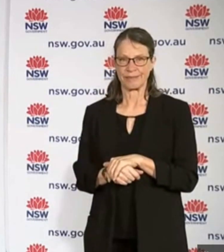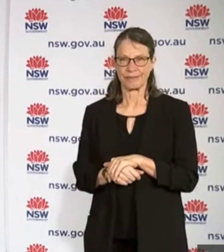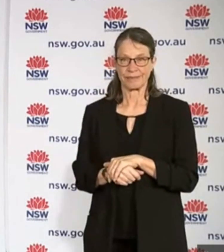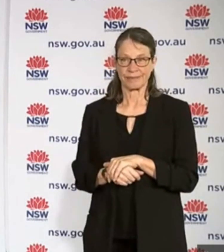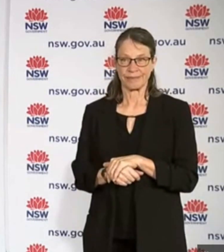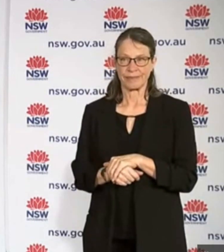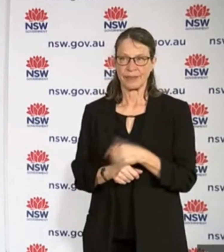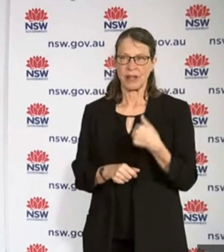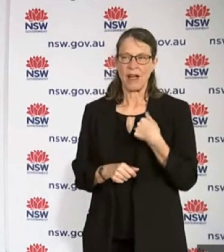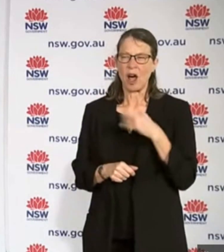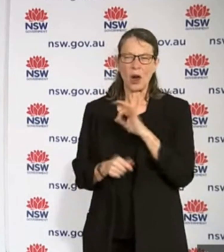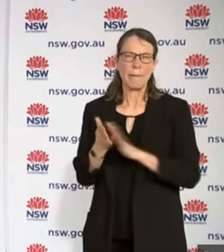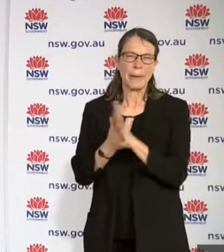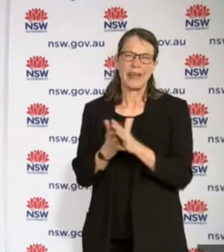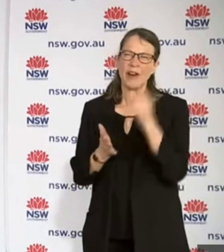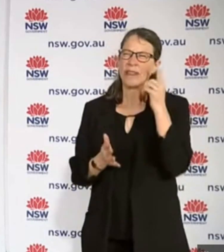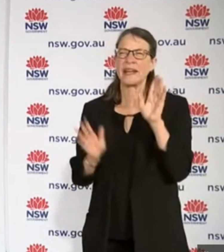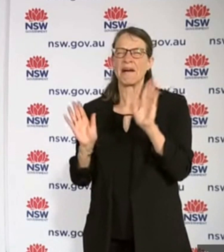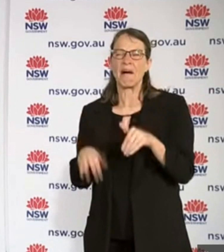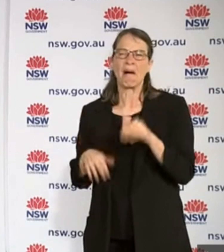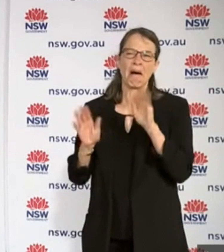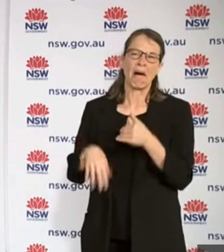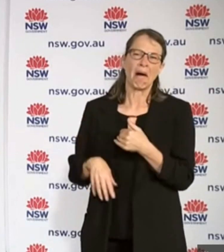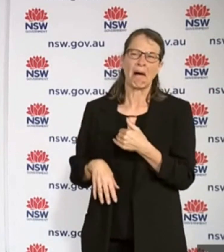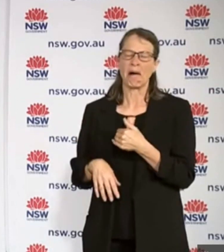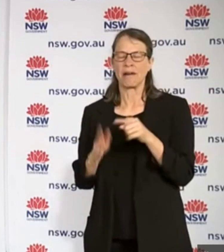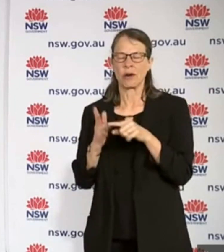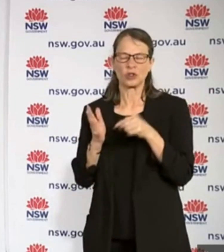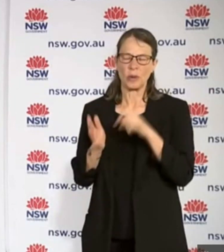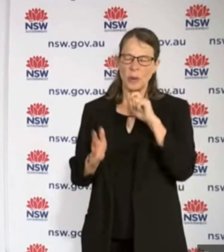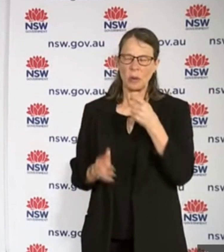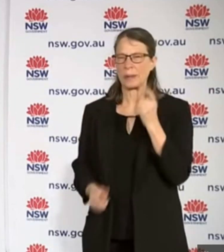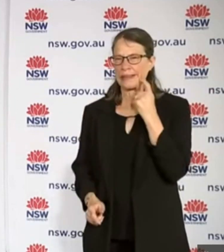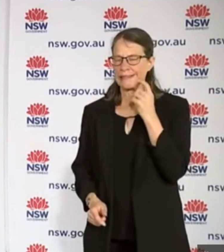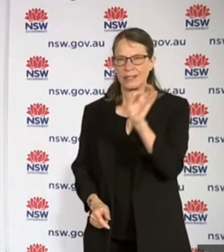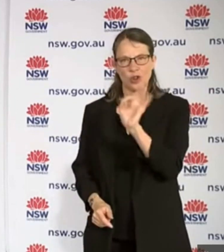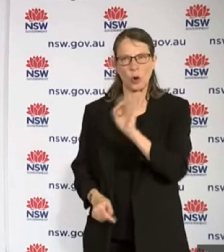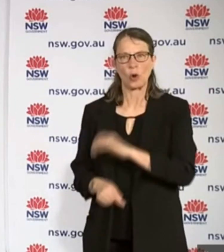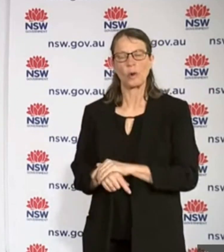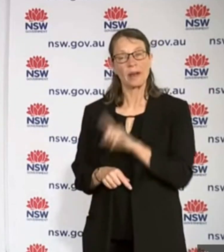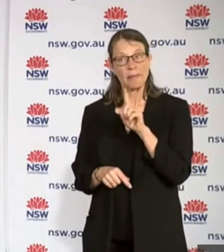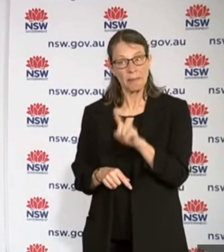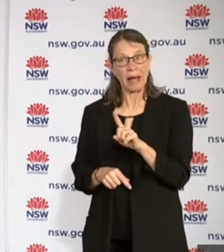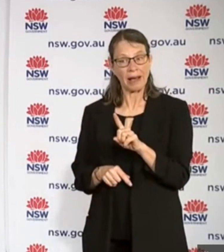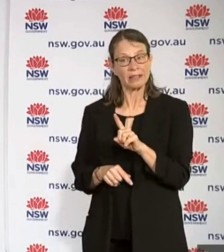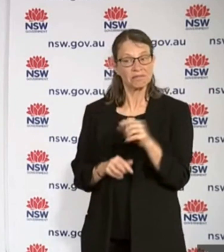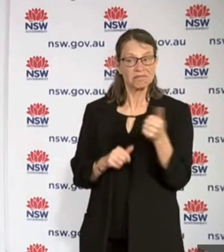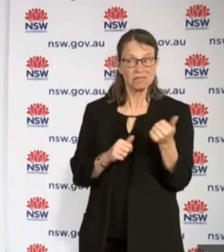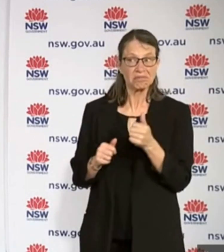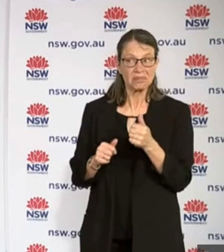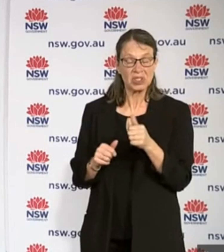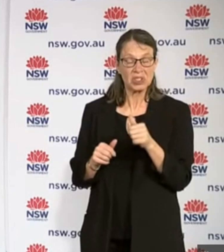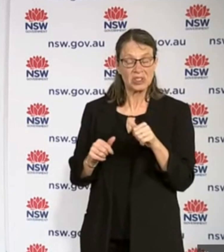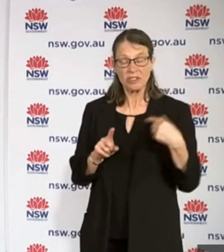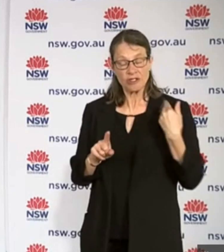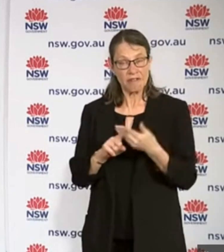any easier than we anticipated, but I'm just relieved that the modelling has held up in terms of what we anticipated. And please know that